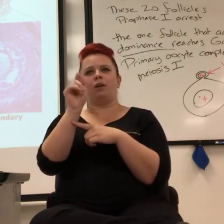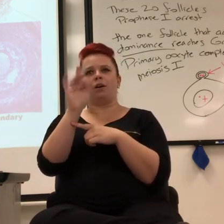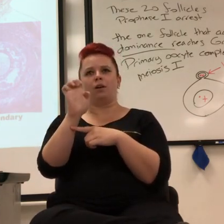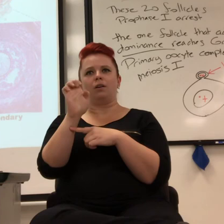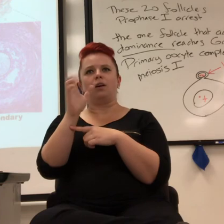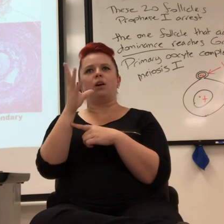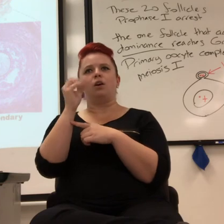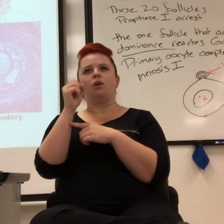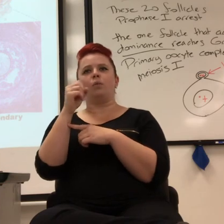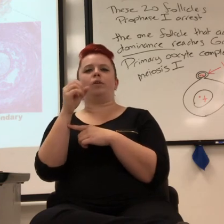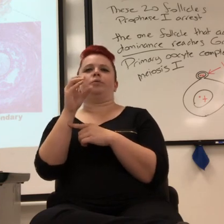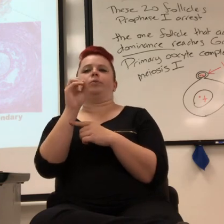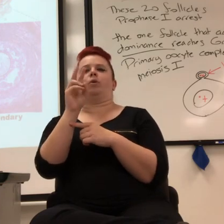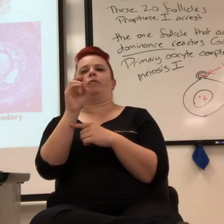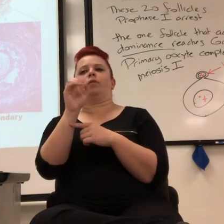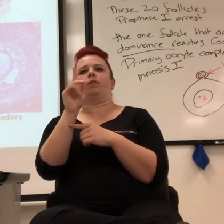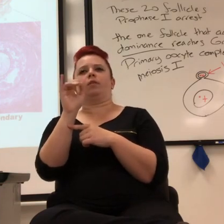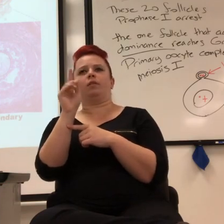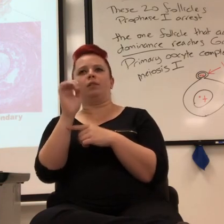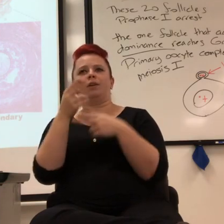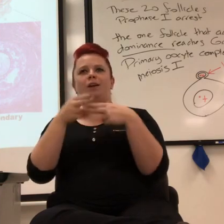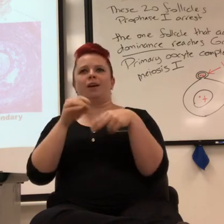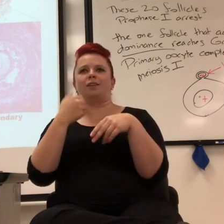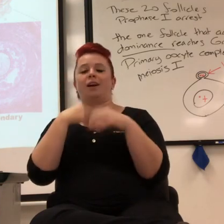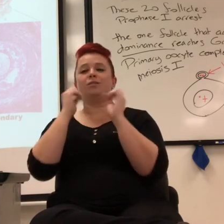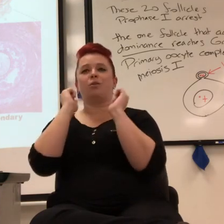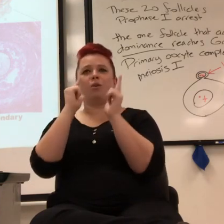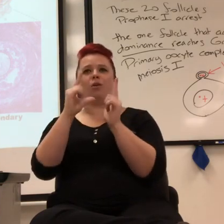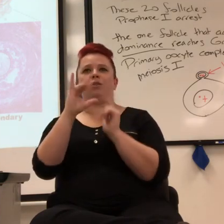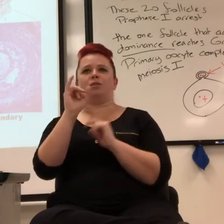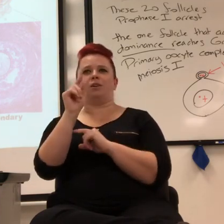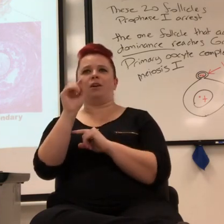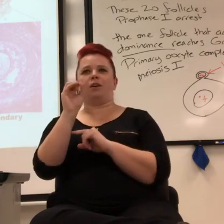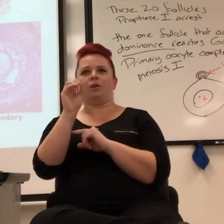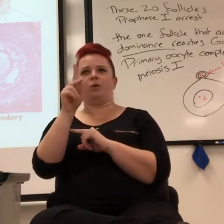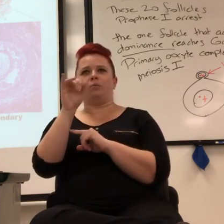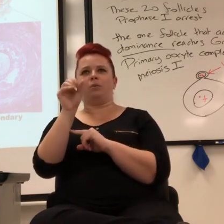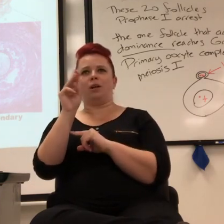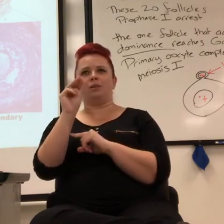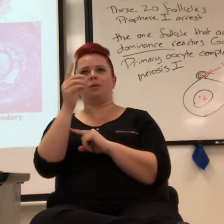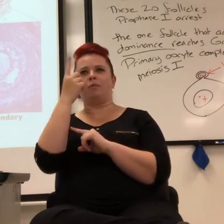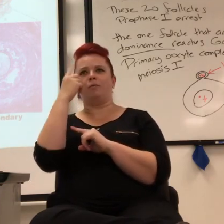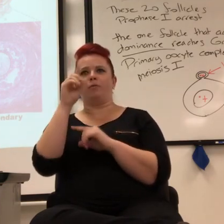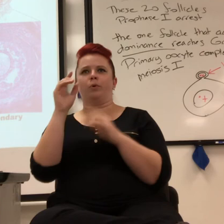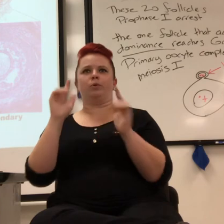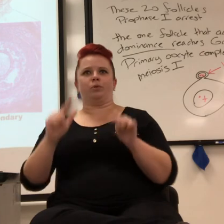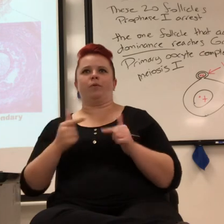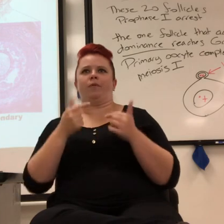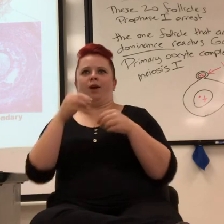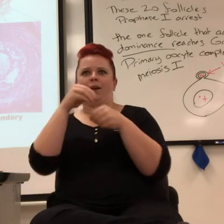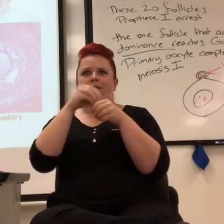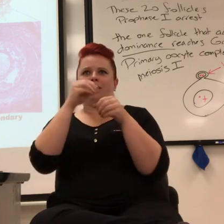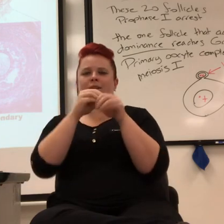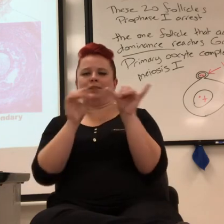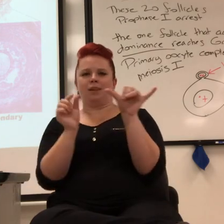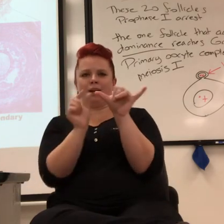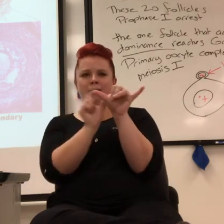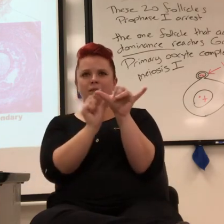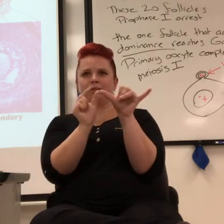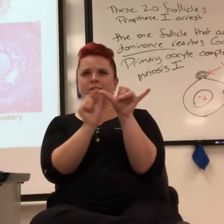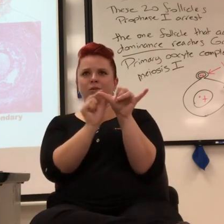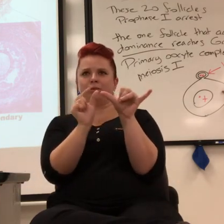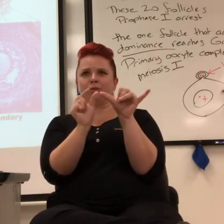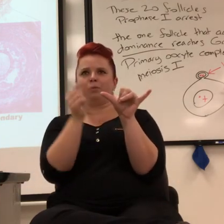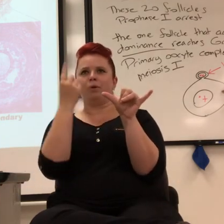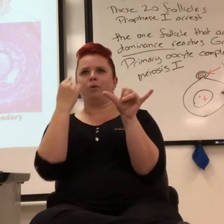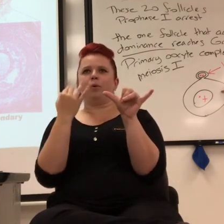egg that has all the cytoplasm so it can survive in the uterine tube to await fertilization. Okay, so put all the